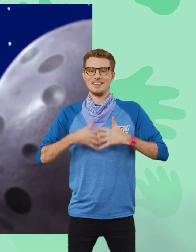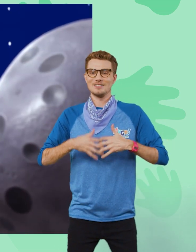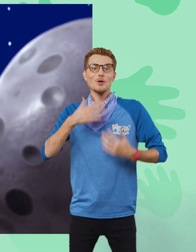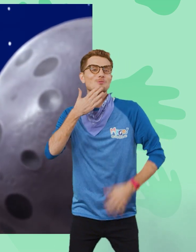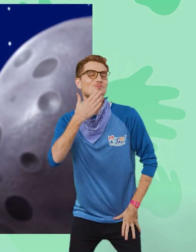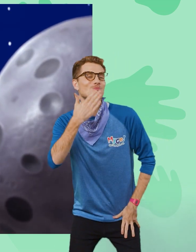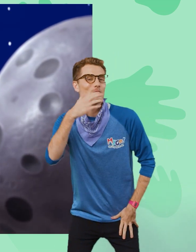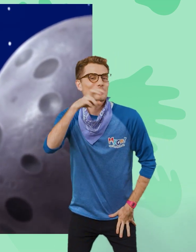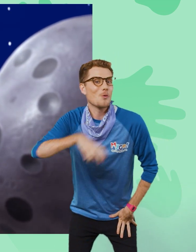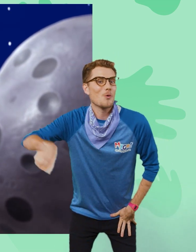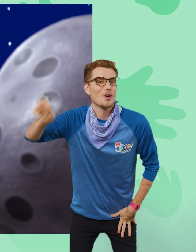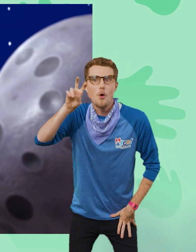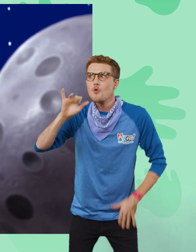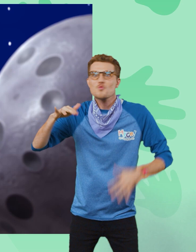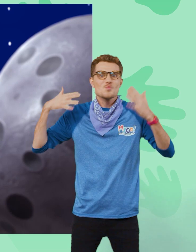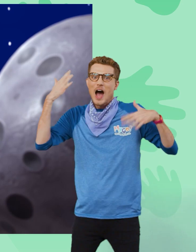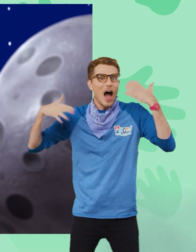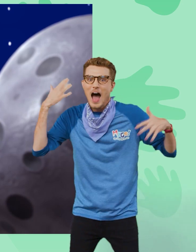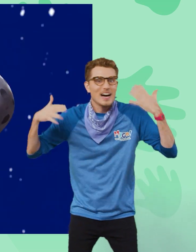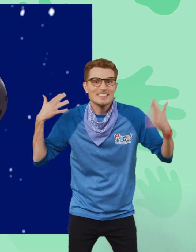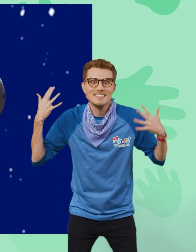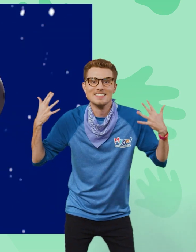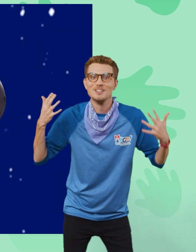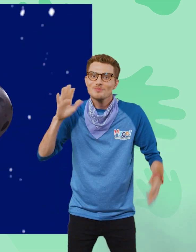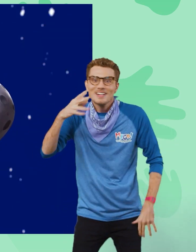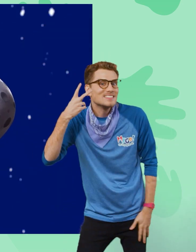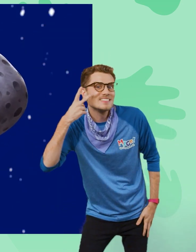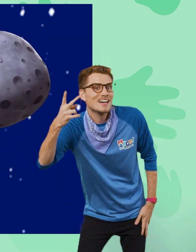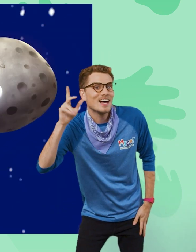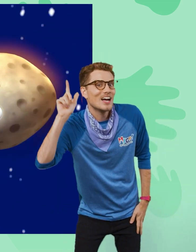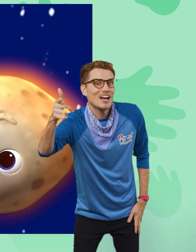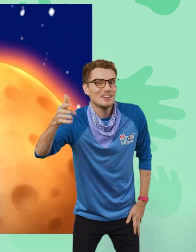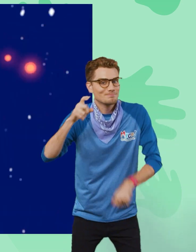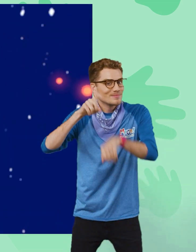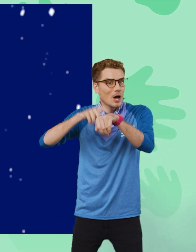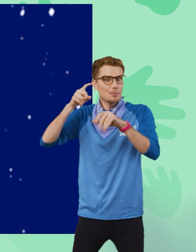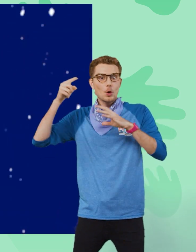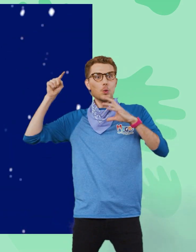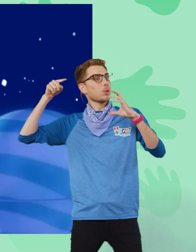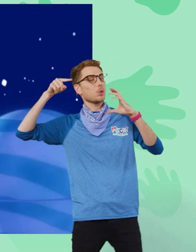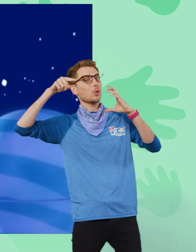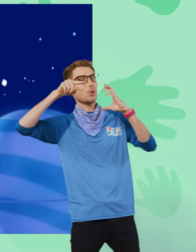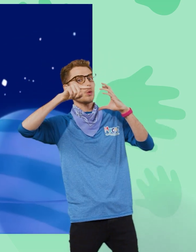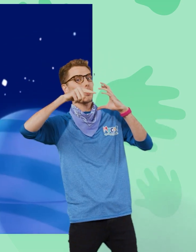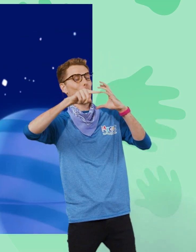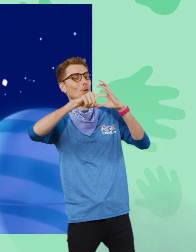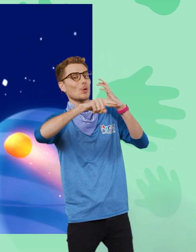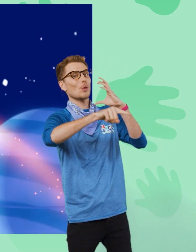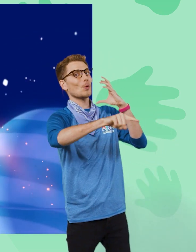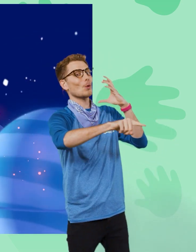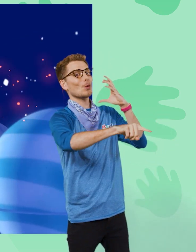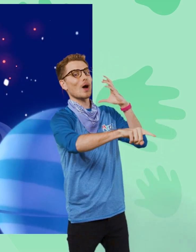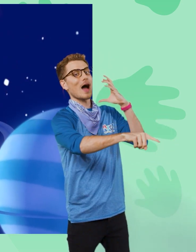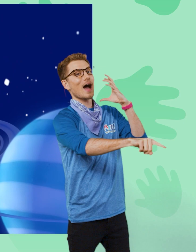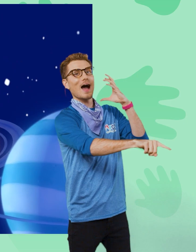for the tour, Mary. That was wild. See ya, Blippi! Time for a shower. A